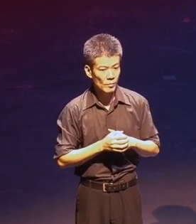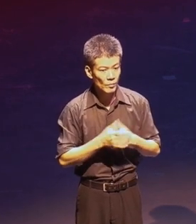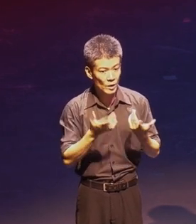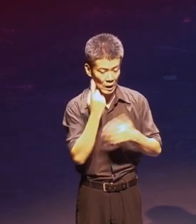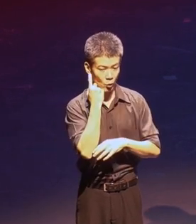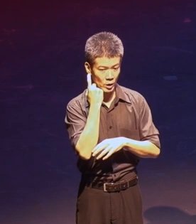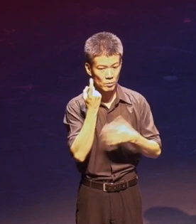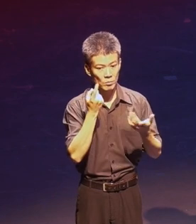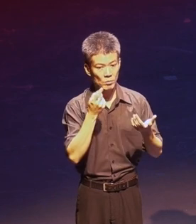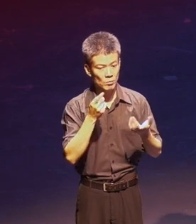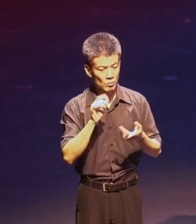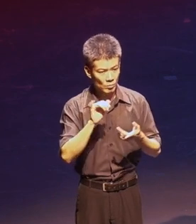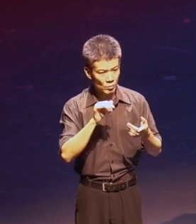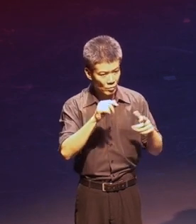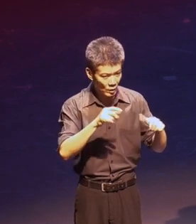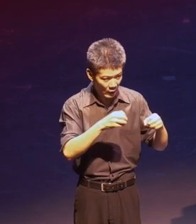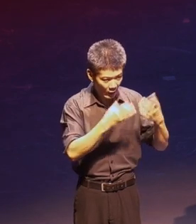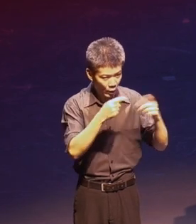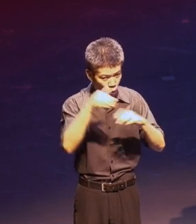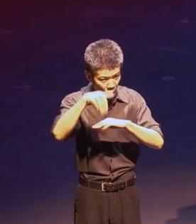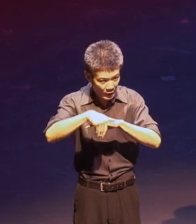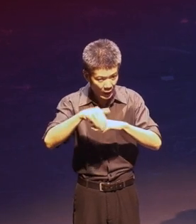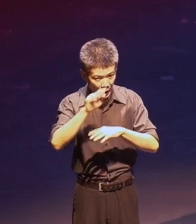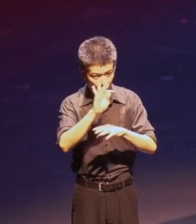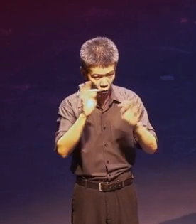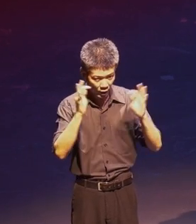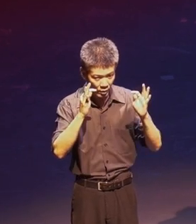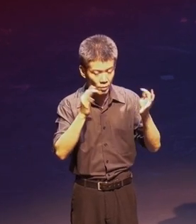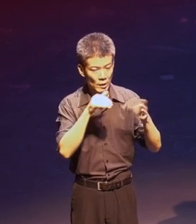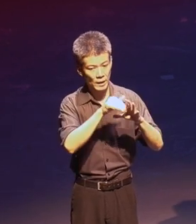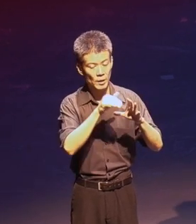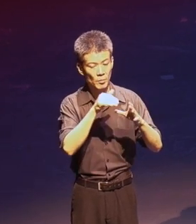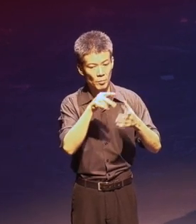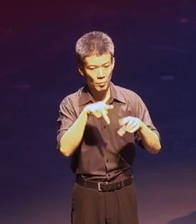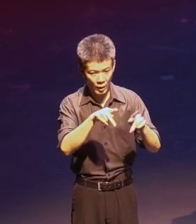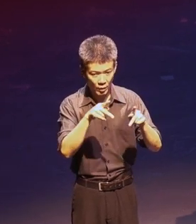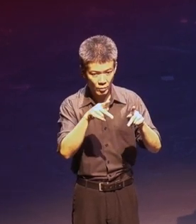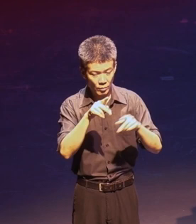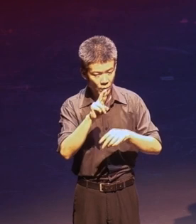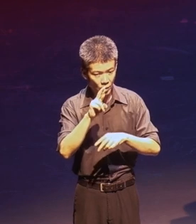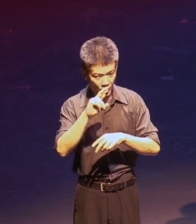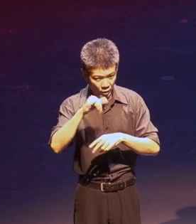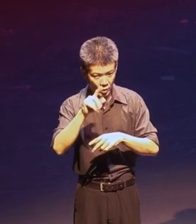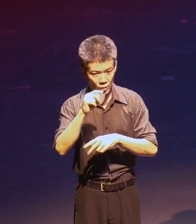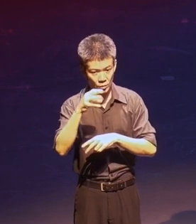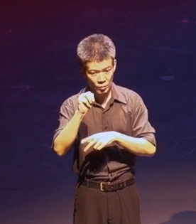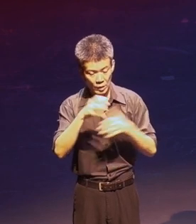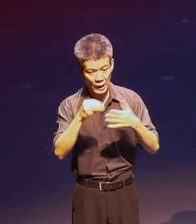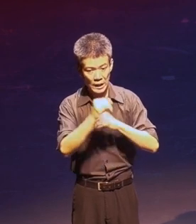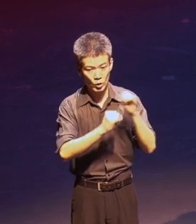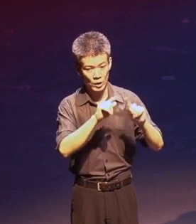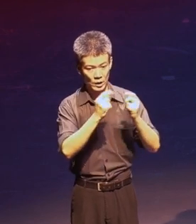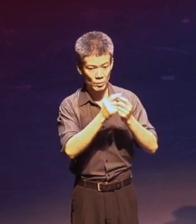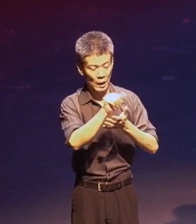At the recent Light Tonight Festival, Access Park Productions and RJ Thompson led an international